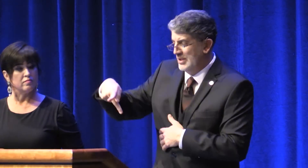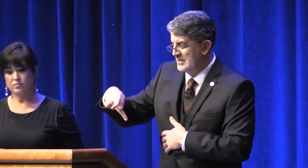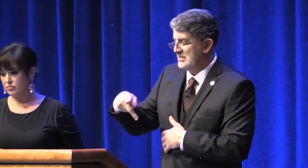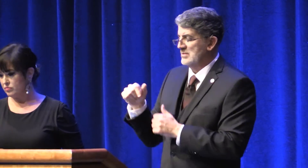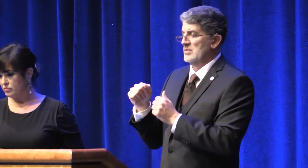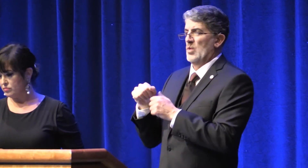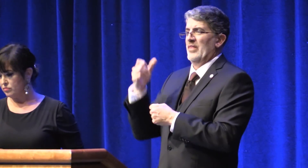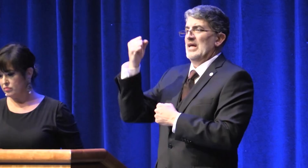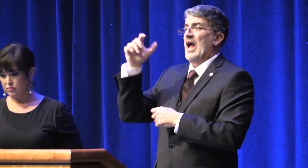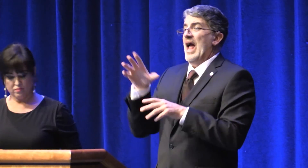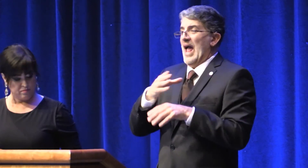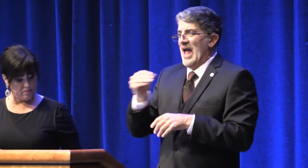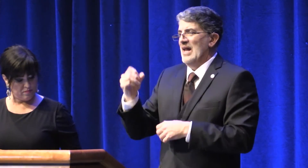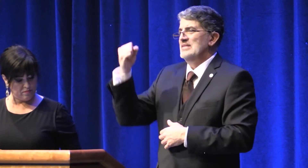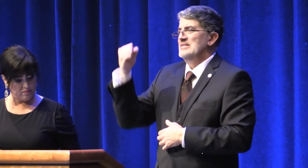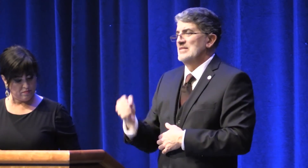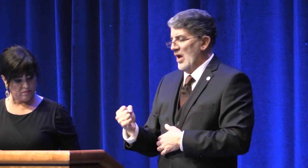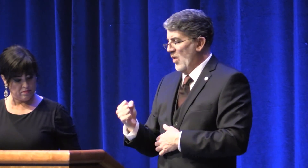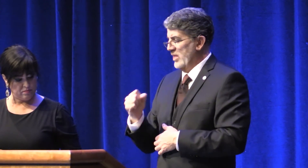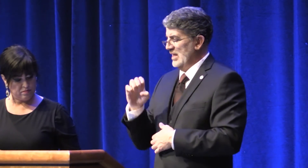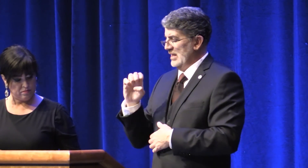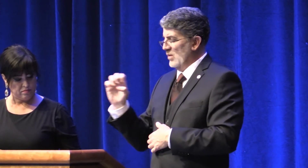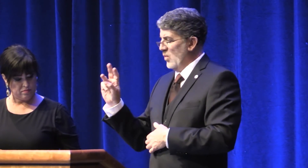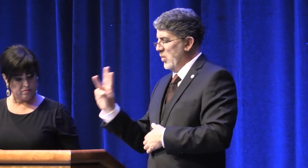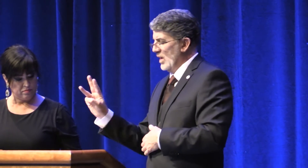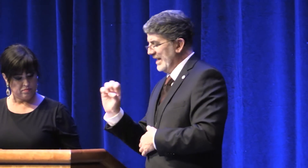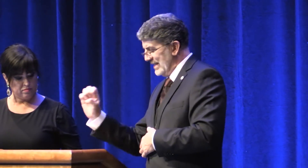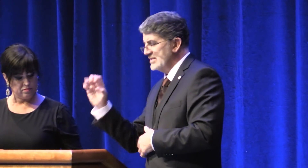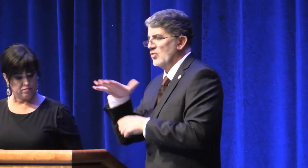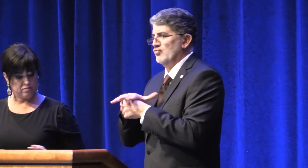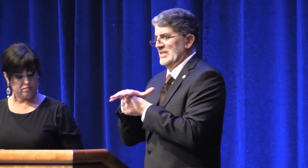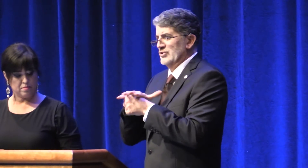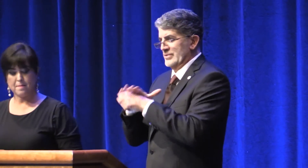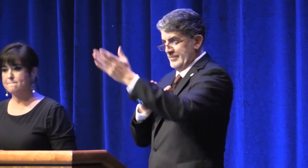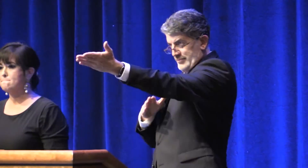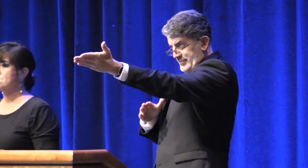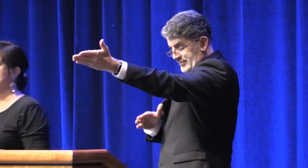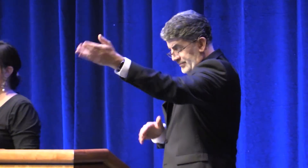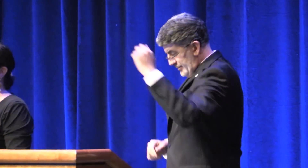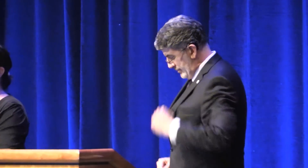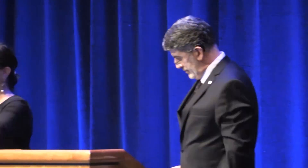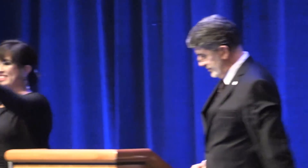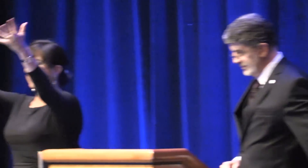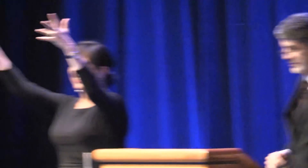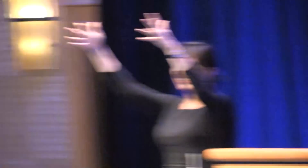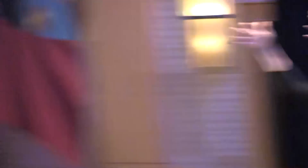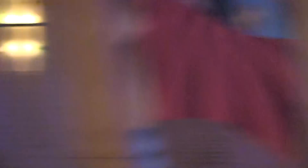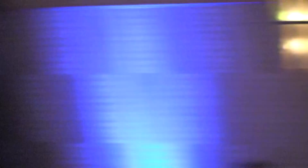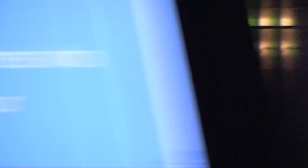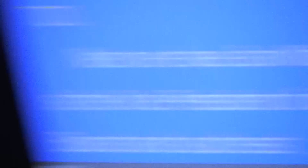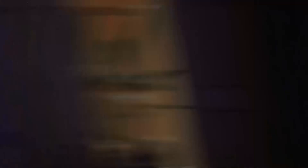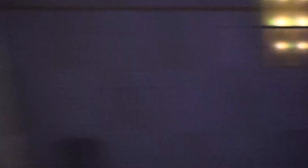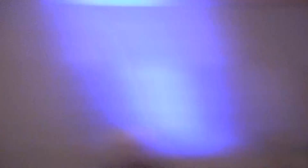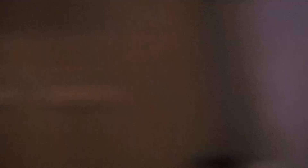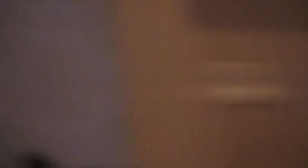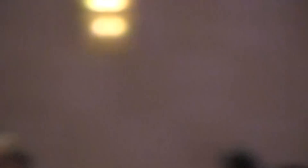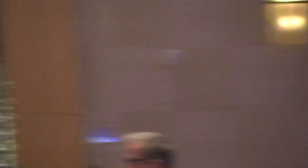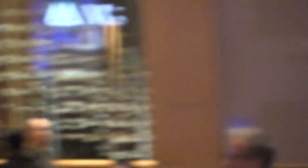who is the vice president of our board and the Southeast Regional Representative.